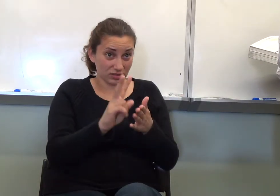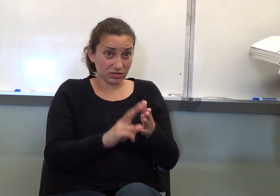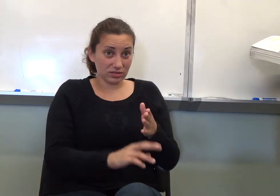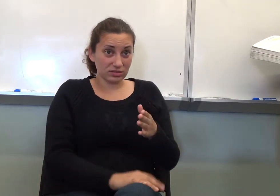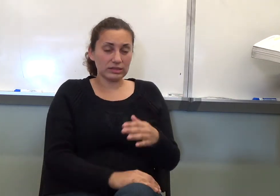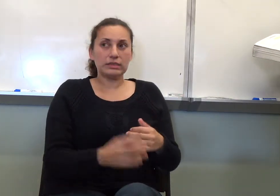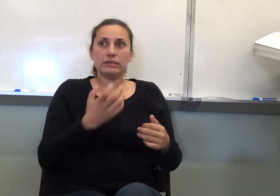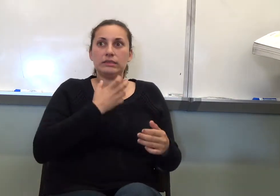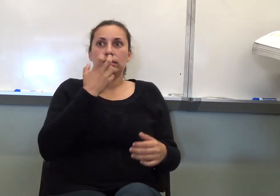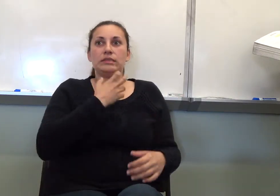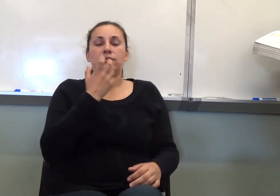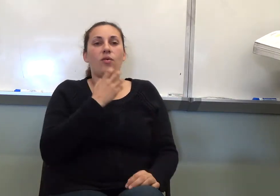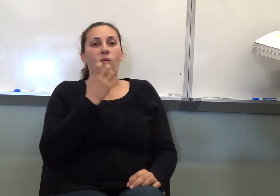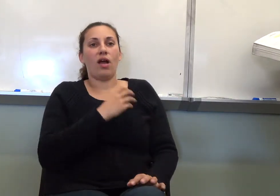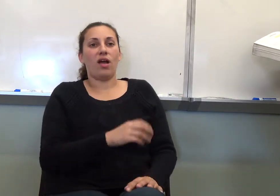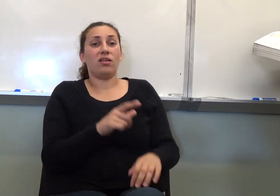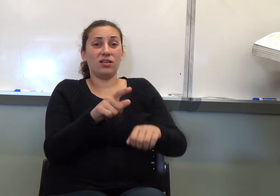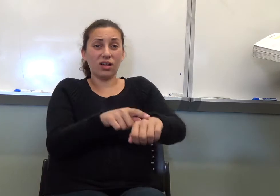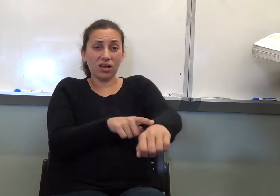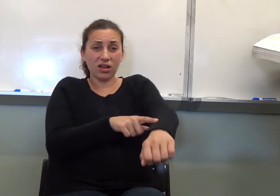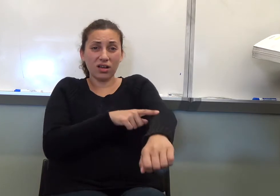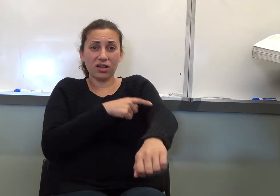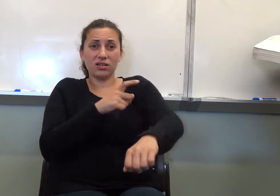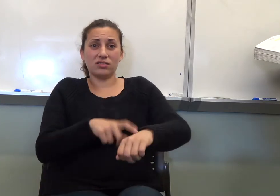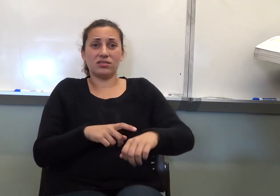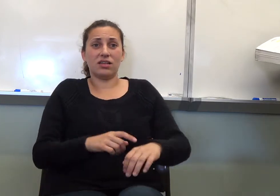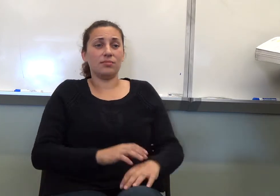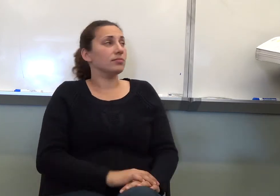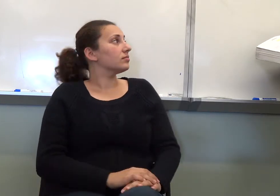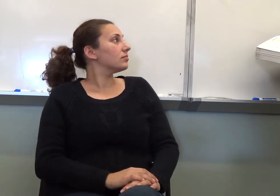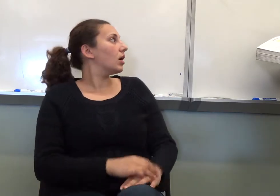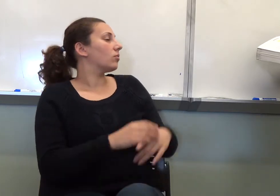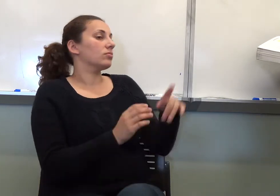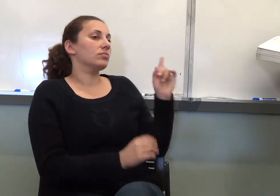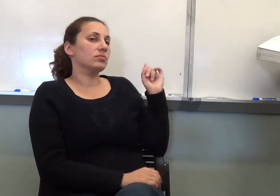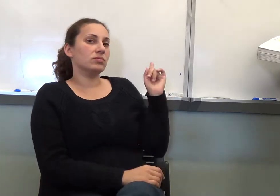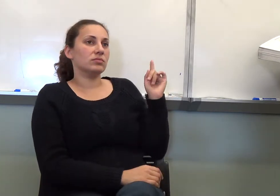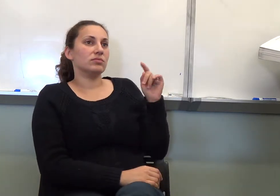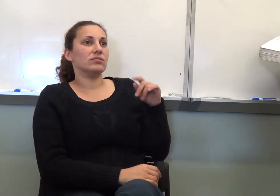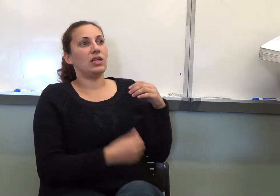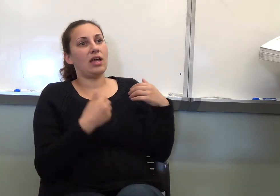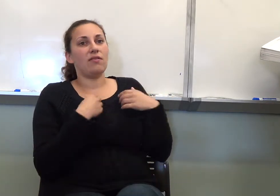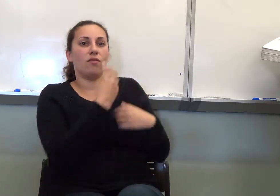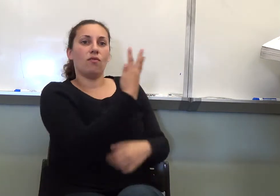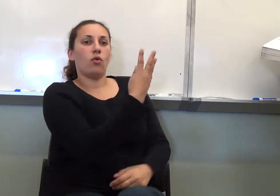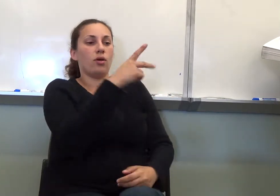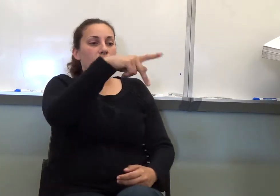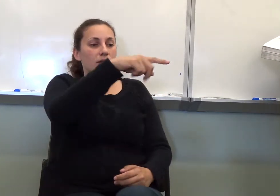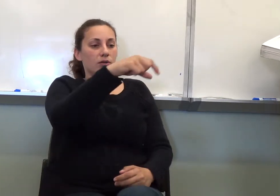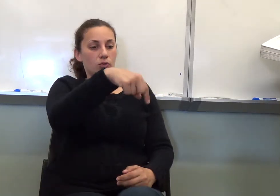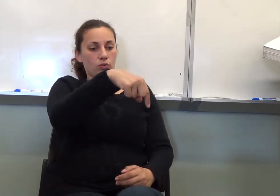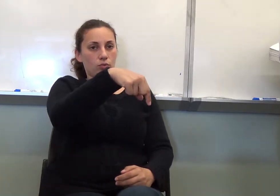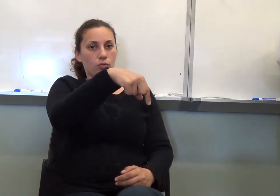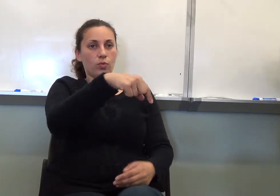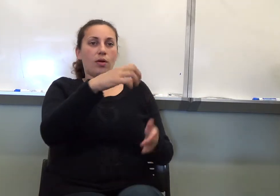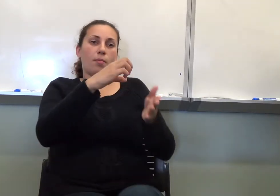So it says, we've got 4p cubed minus 9p. The instructions